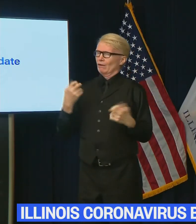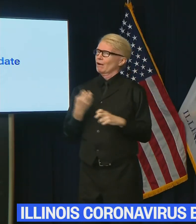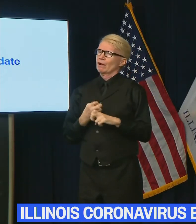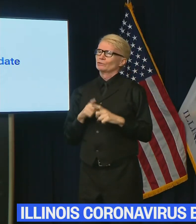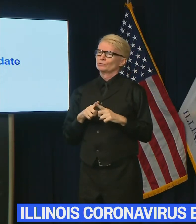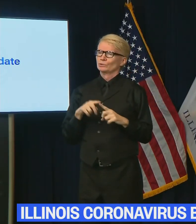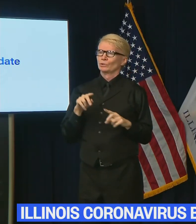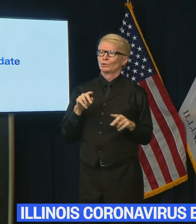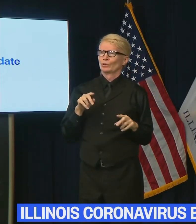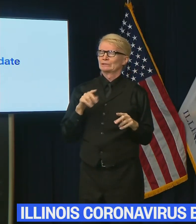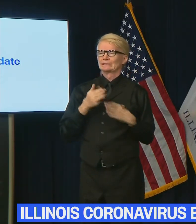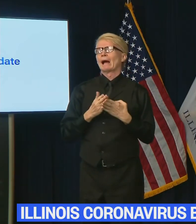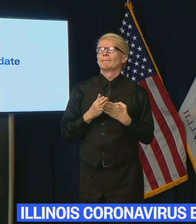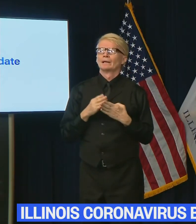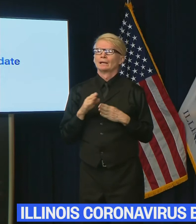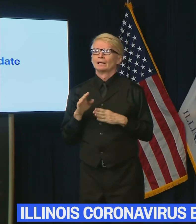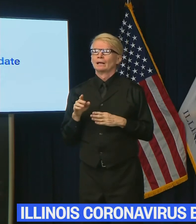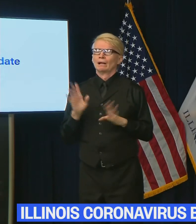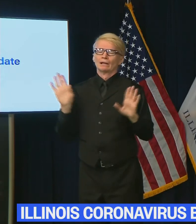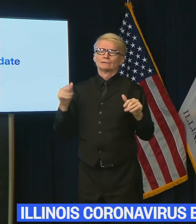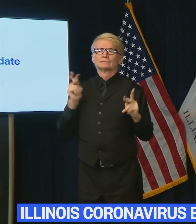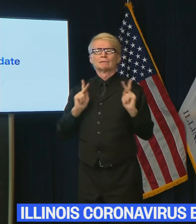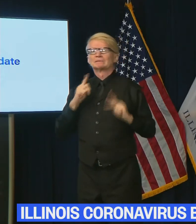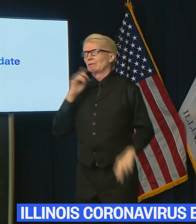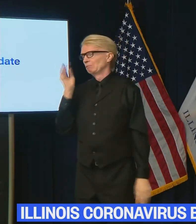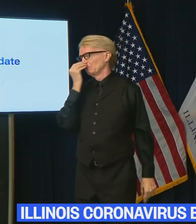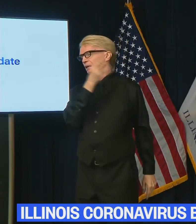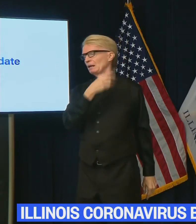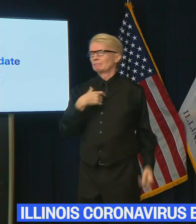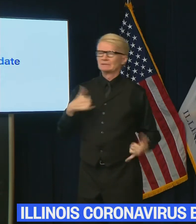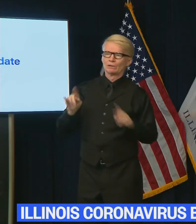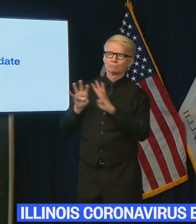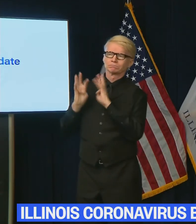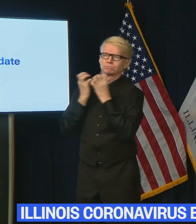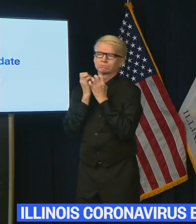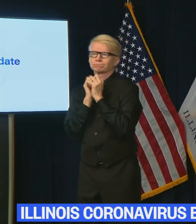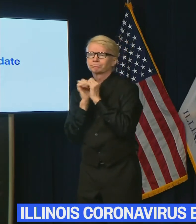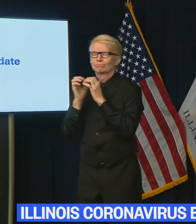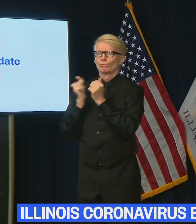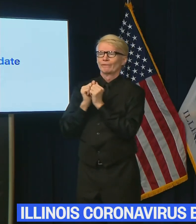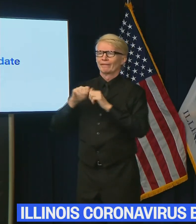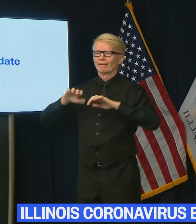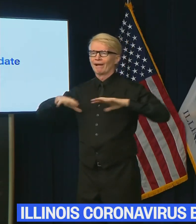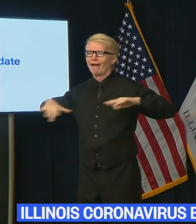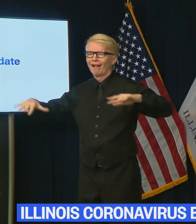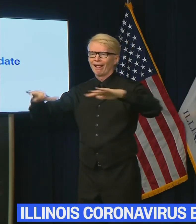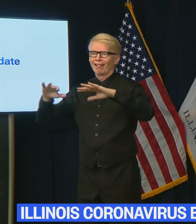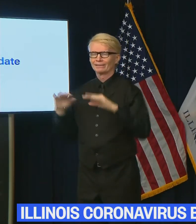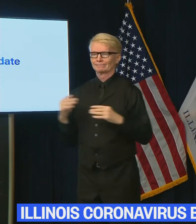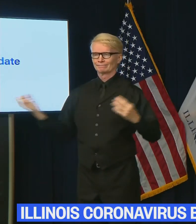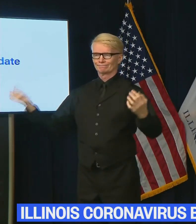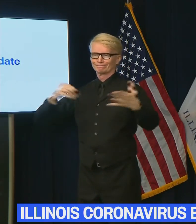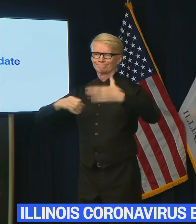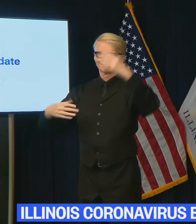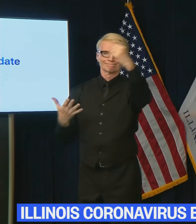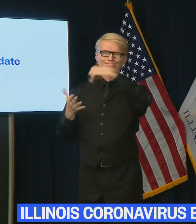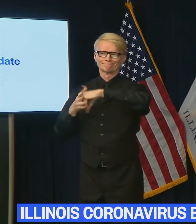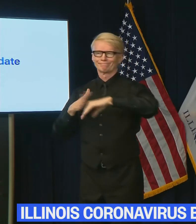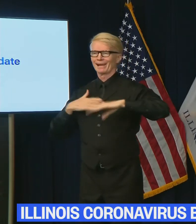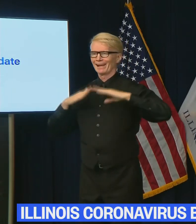people who will hear this and say, nope, I'm still going to celebrate in person. And I still want to offer you something that you can do